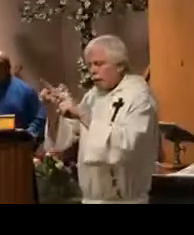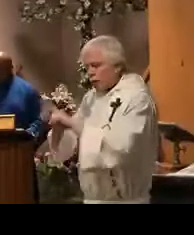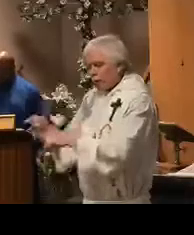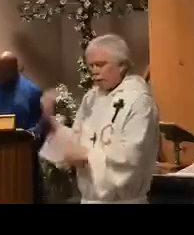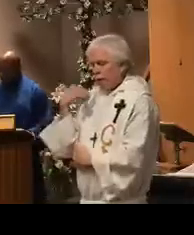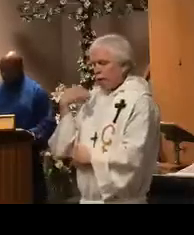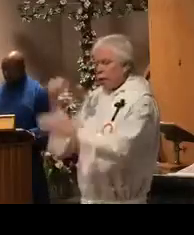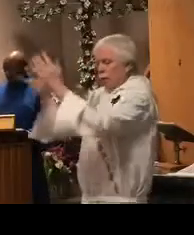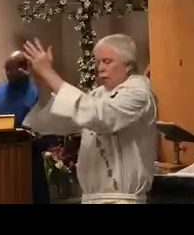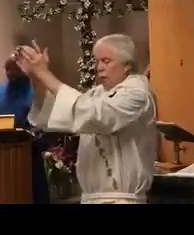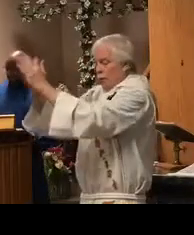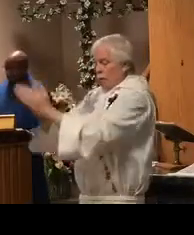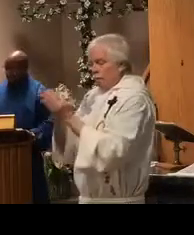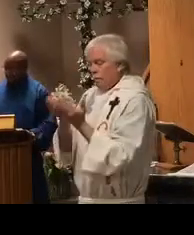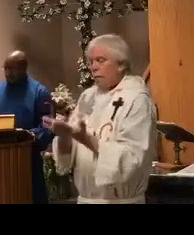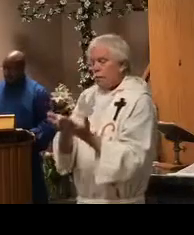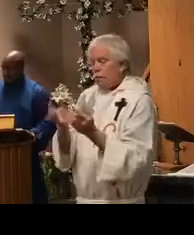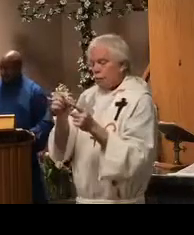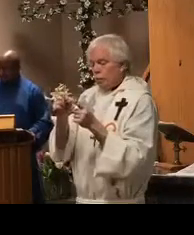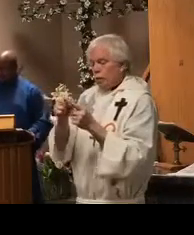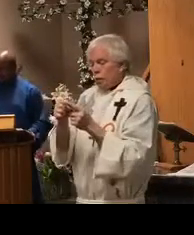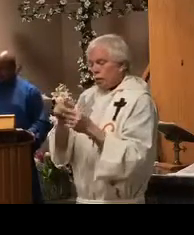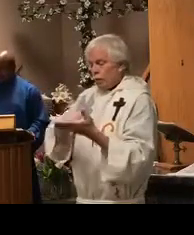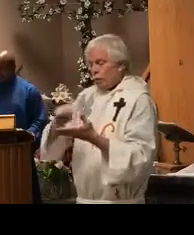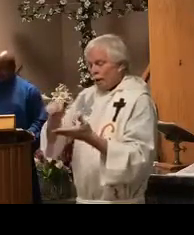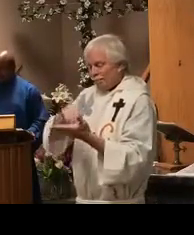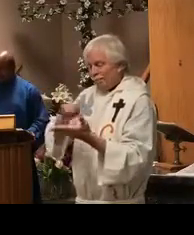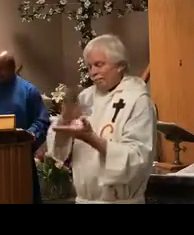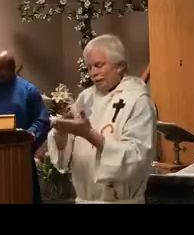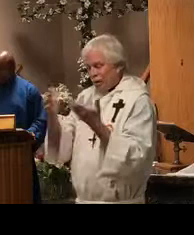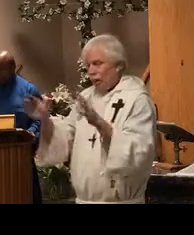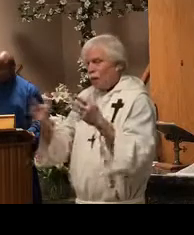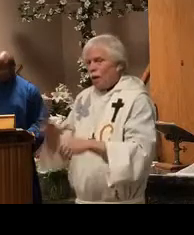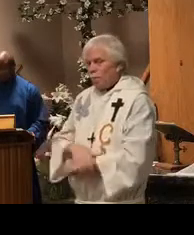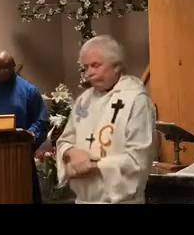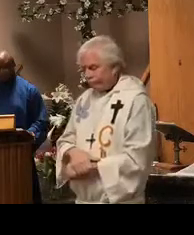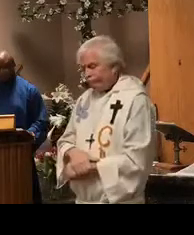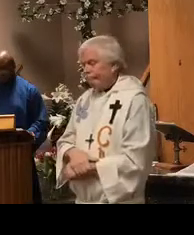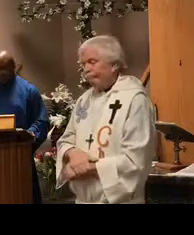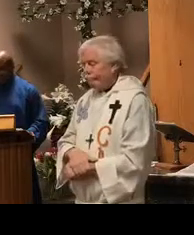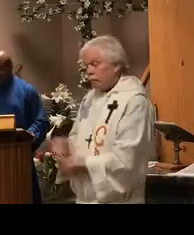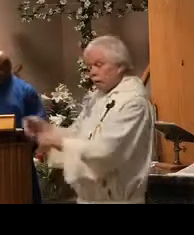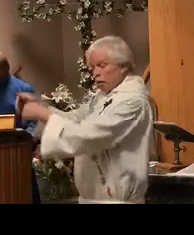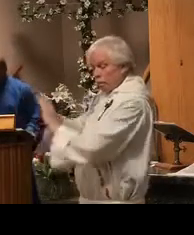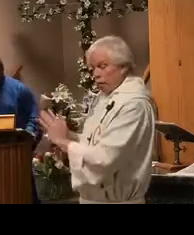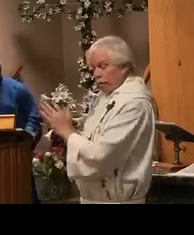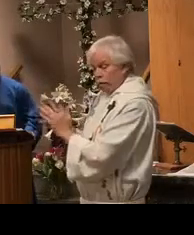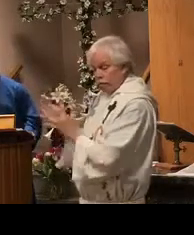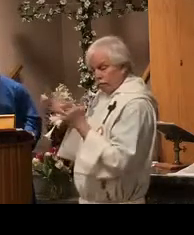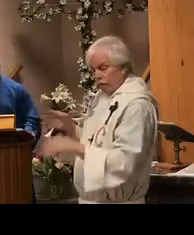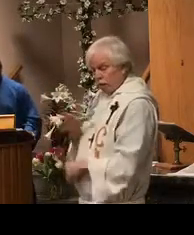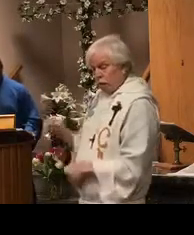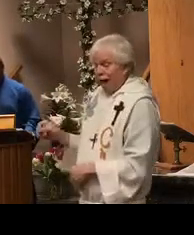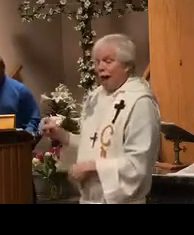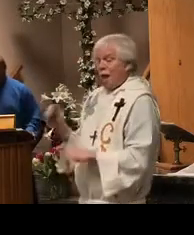Christ's actions, they succeeded, agreeing with the word that was already written. Also, it is important that